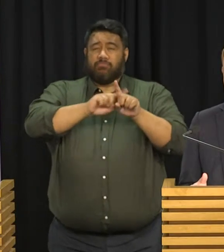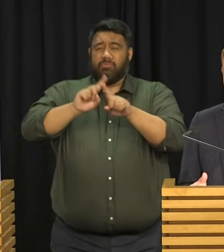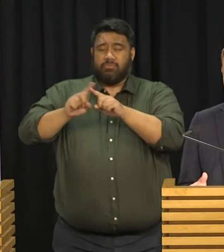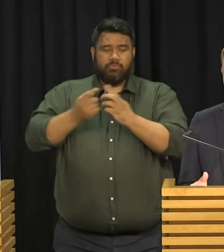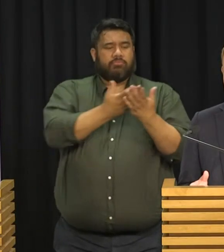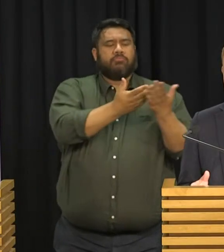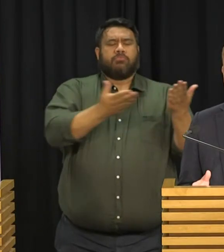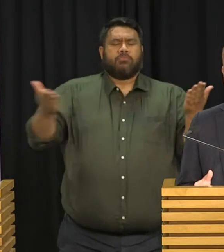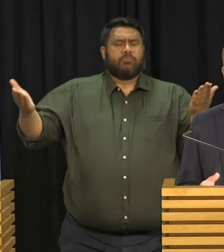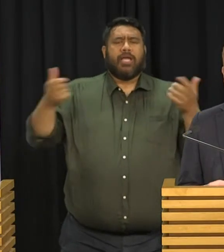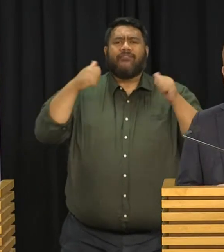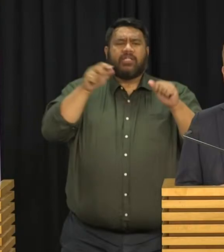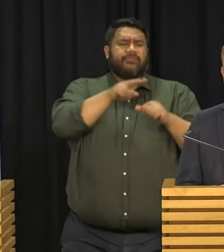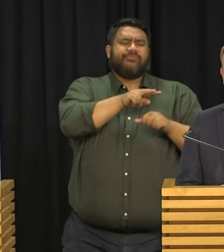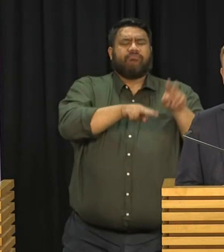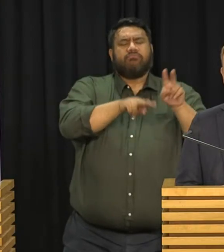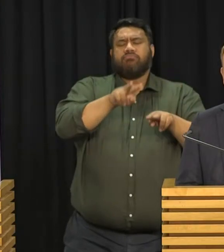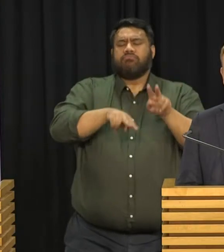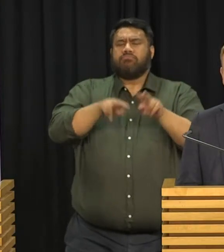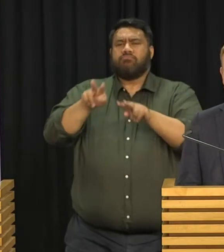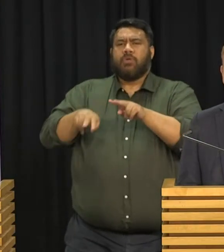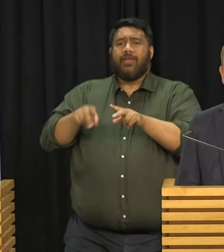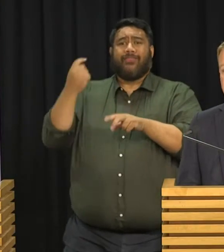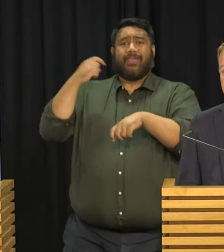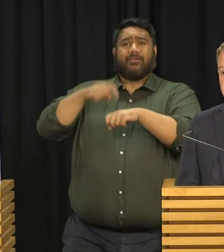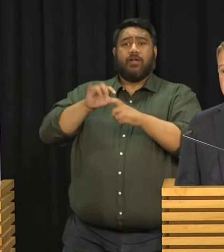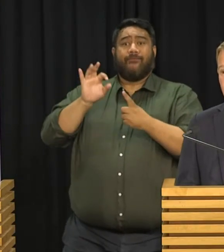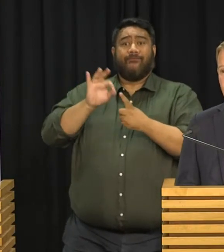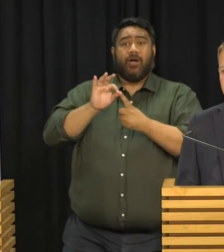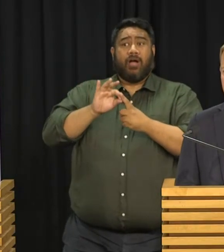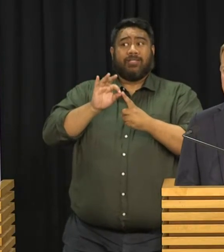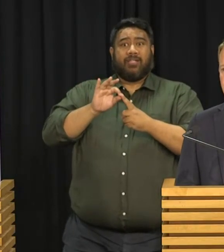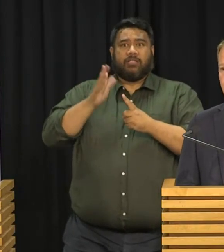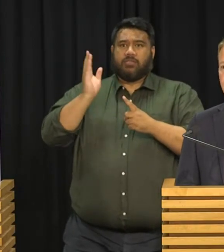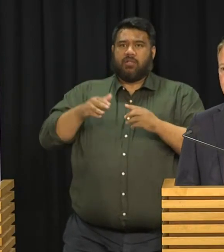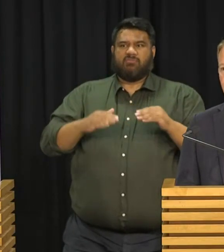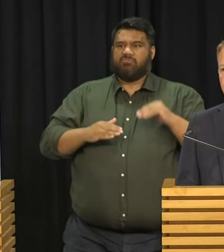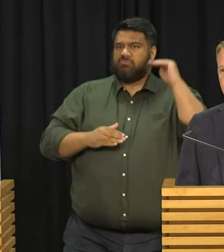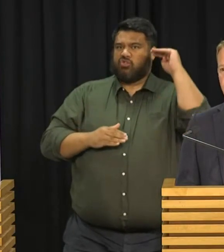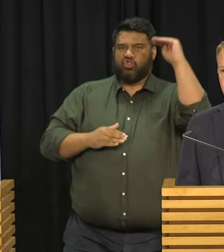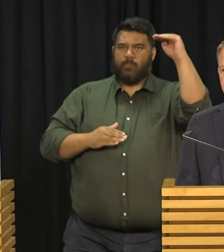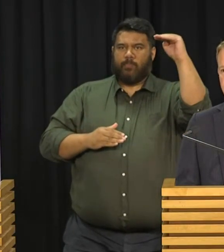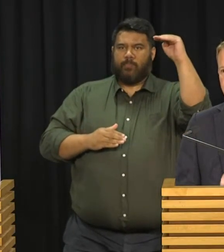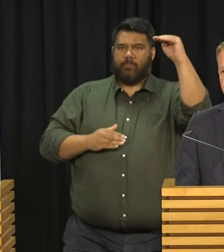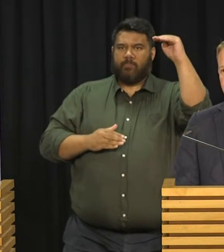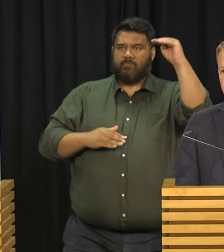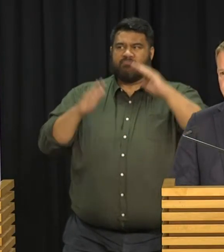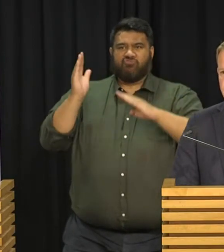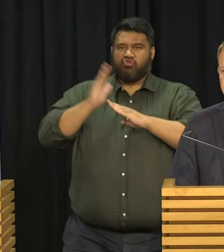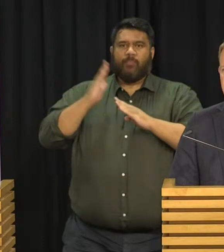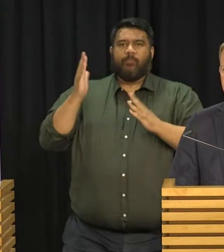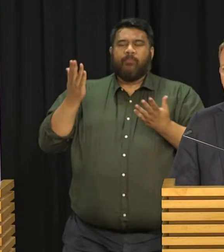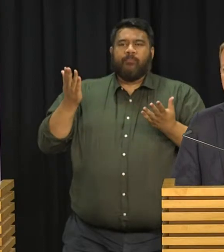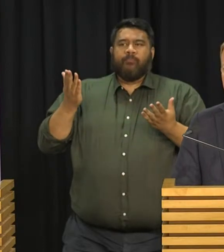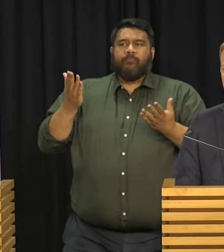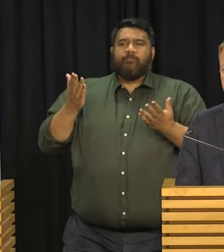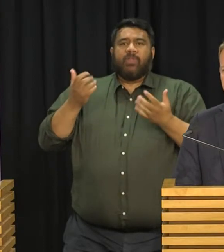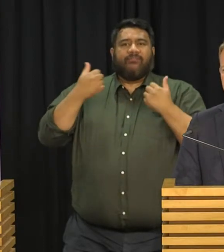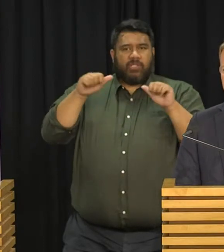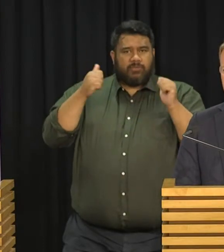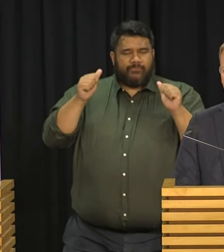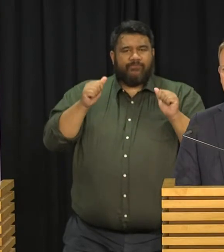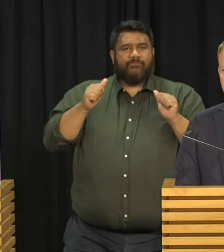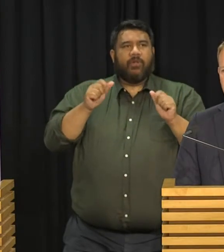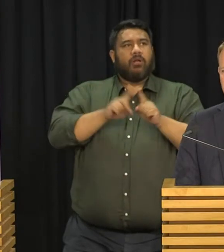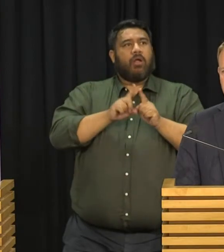have been in development around the world. And Pfizer at that point, as it is still now, was sitting right at the top of the pile in terms of effectiveness, both in terms